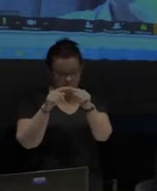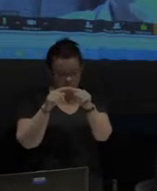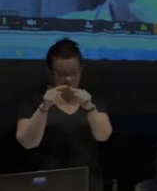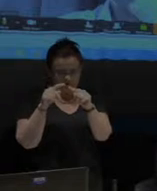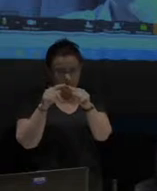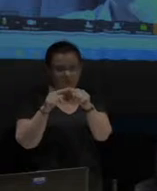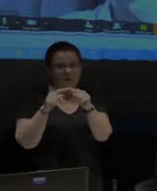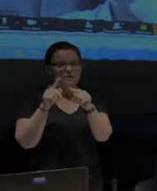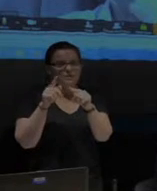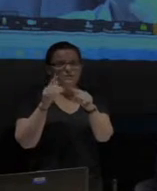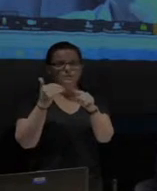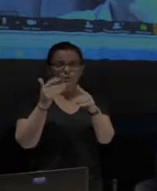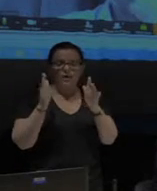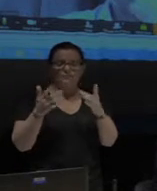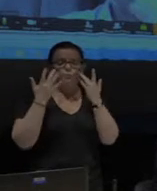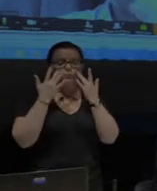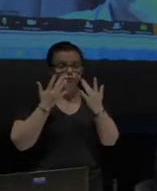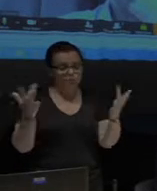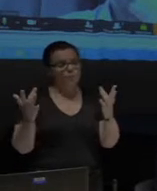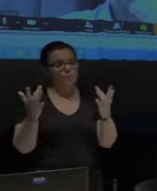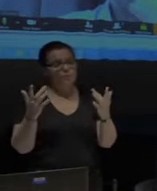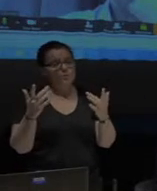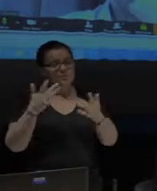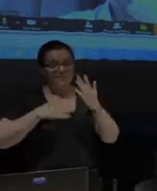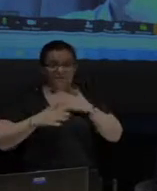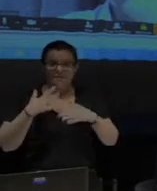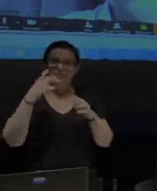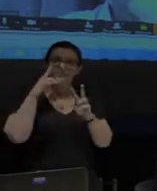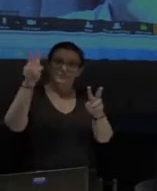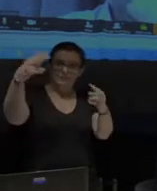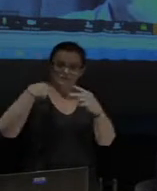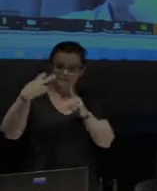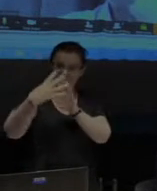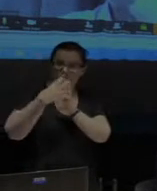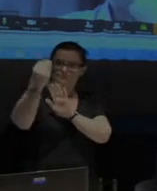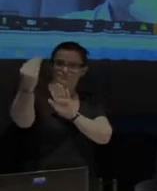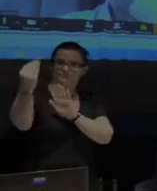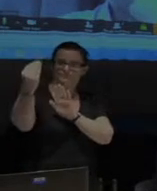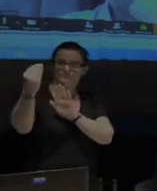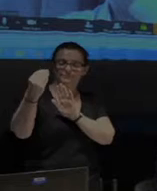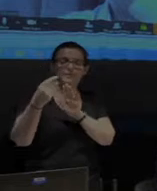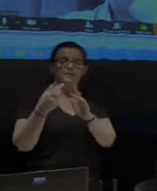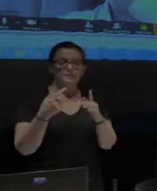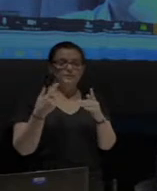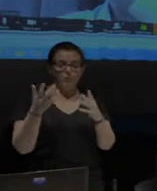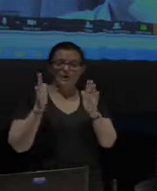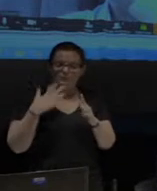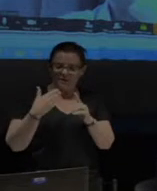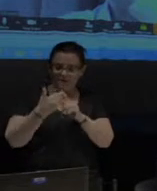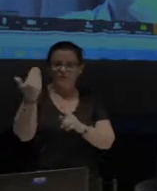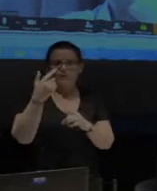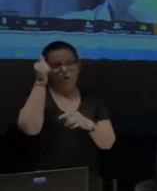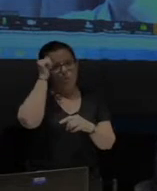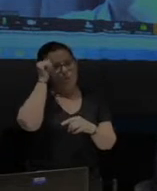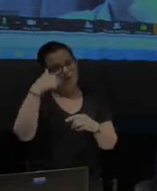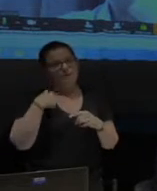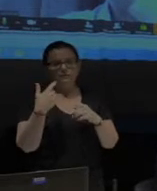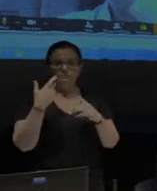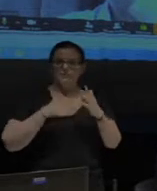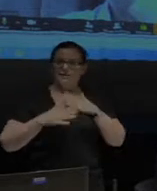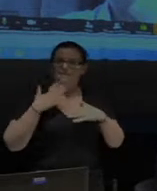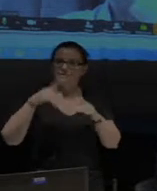own values and make sure that you are at least self-aware enough to know that if this is my behaviour. And how do you help people do